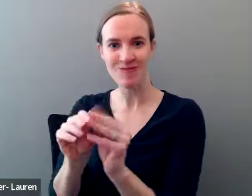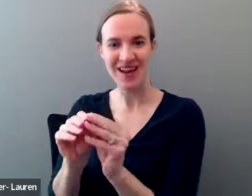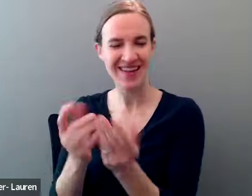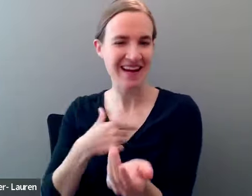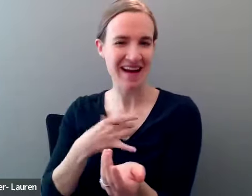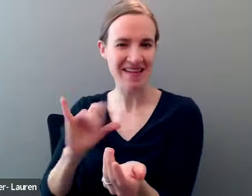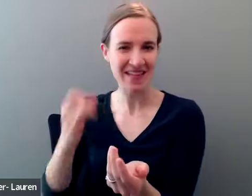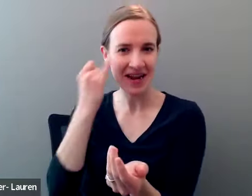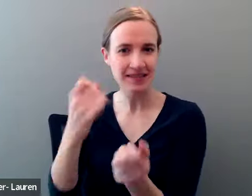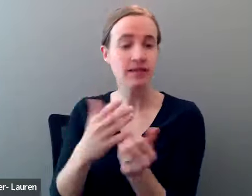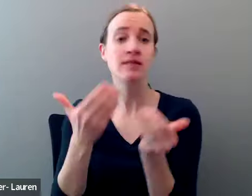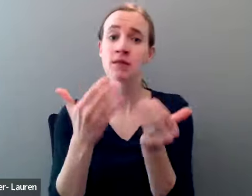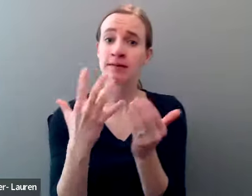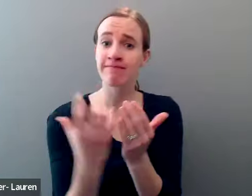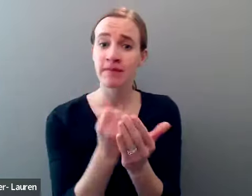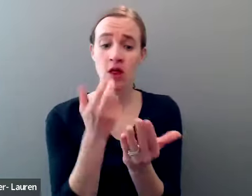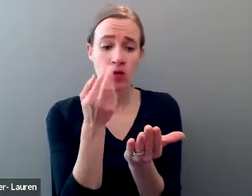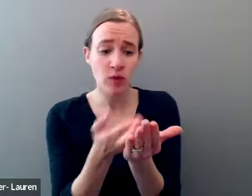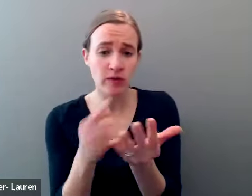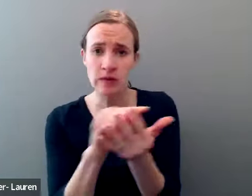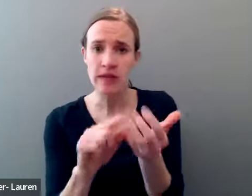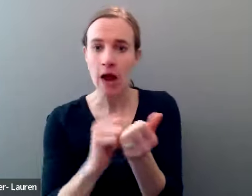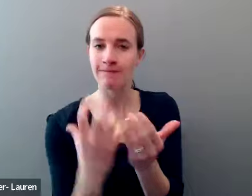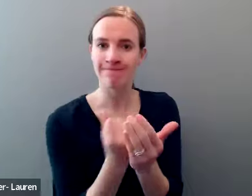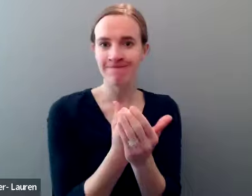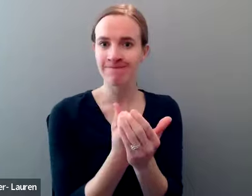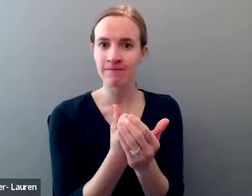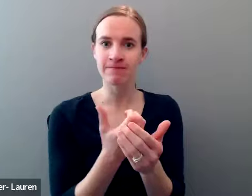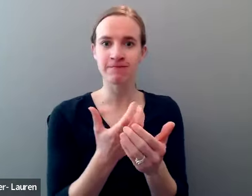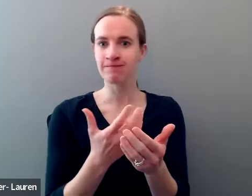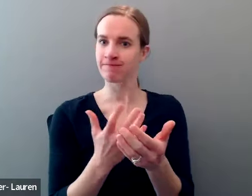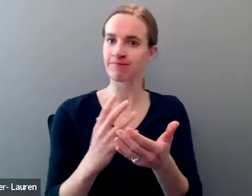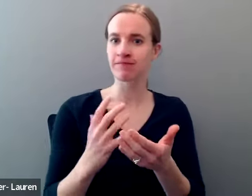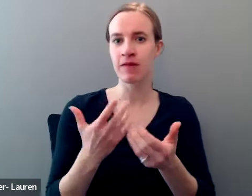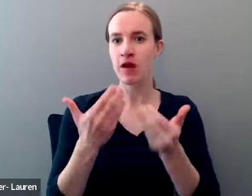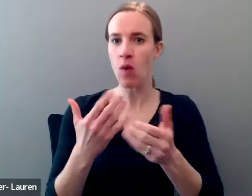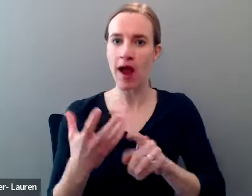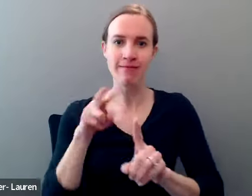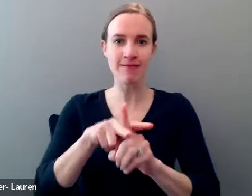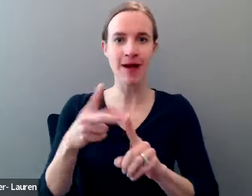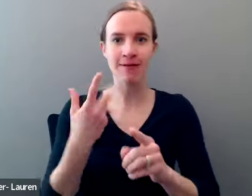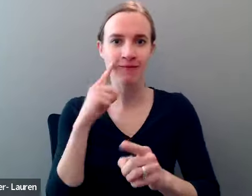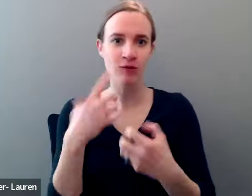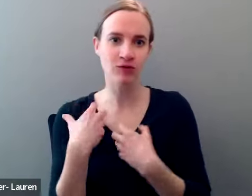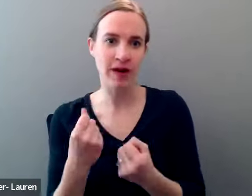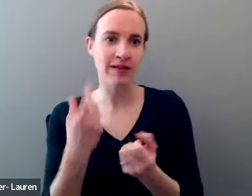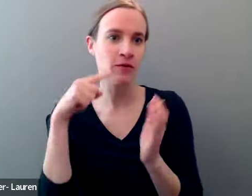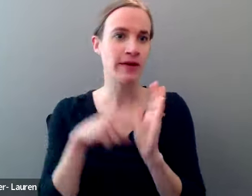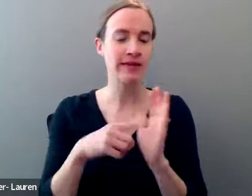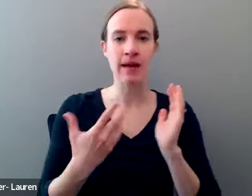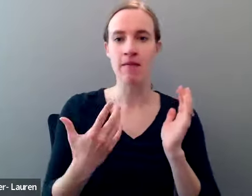utilize these resources as a strength. Protective, putting your hand out. Joyful, dancing, playing with a